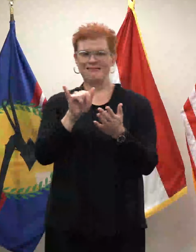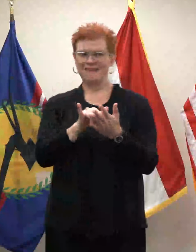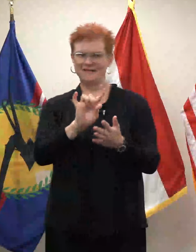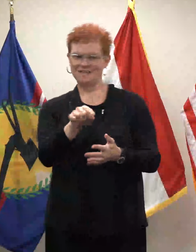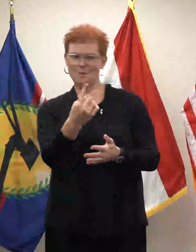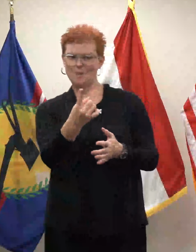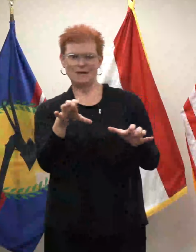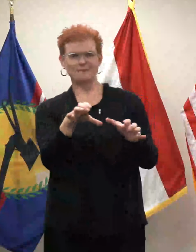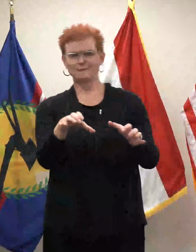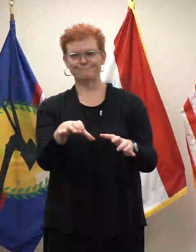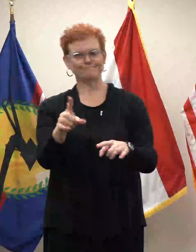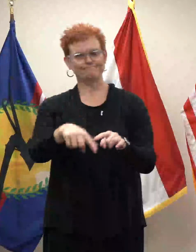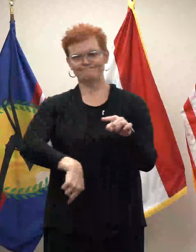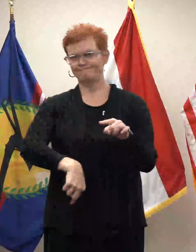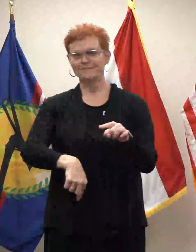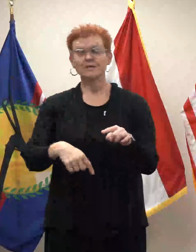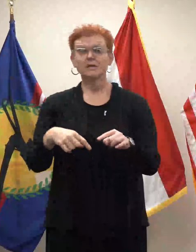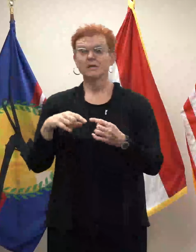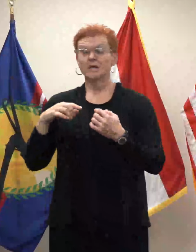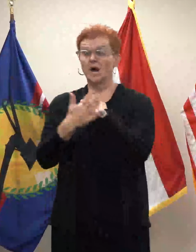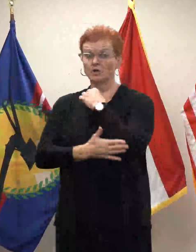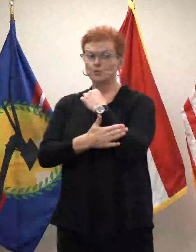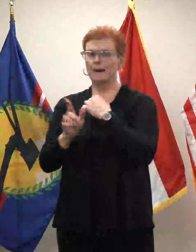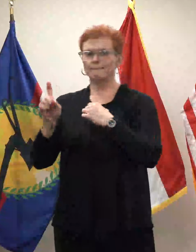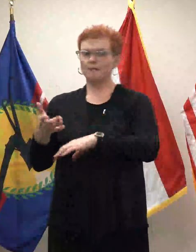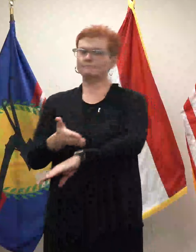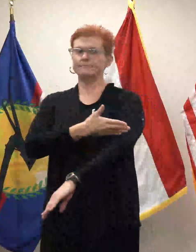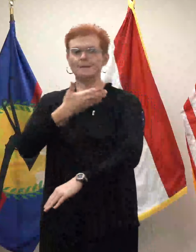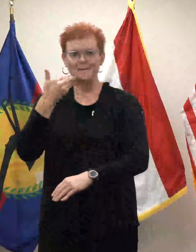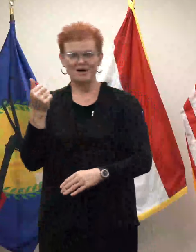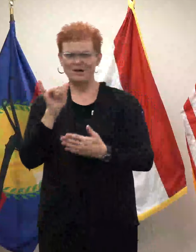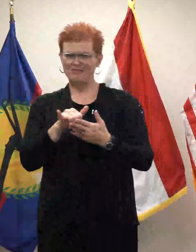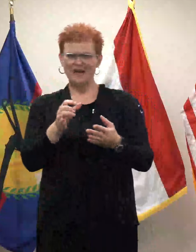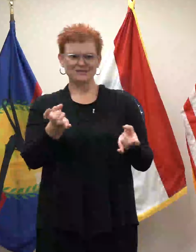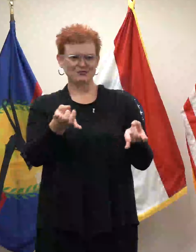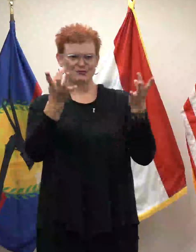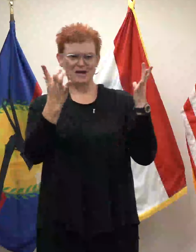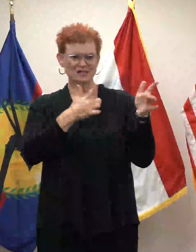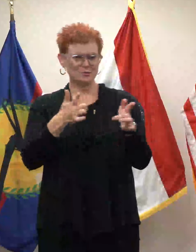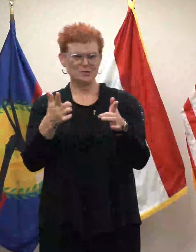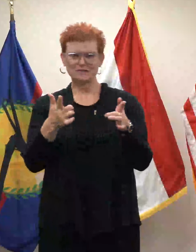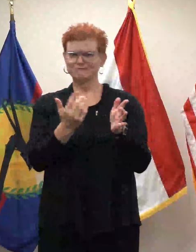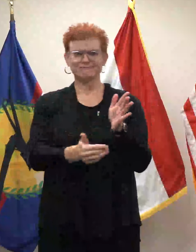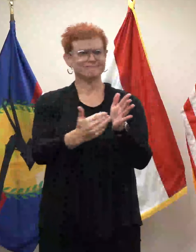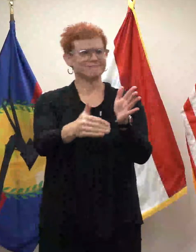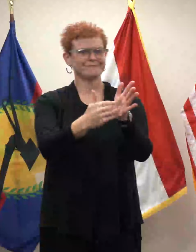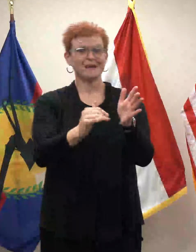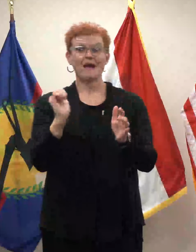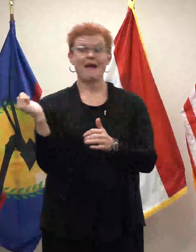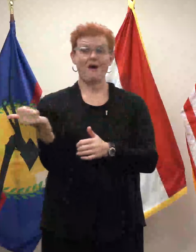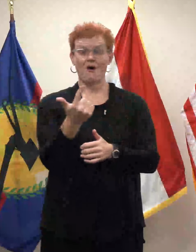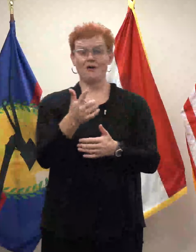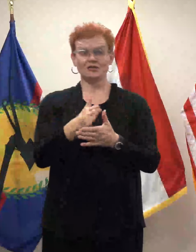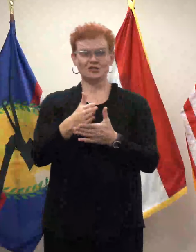only action. As a country, we must do better, and these tragedies are too frequent, and everyone shares the responsibility to